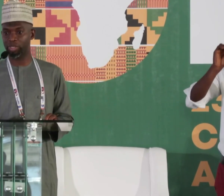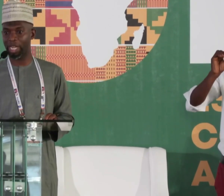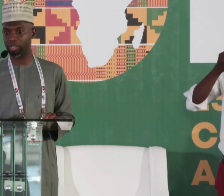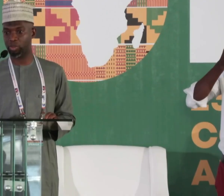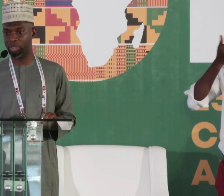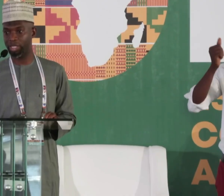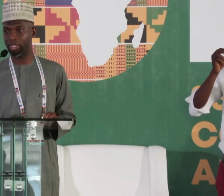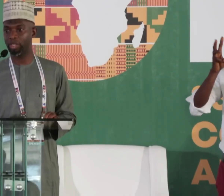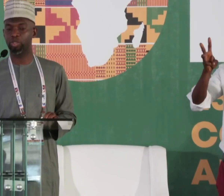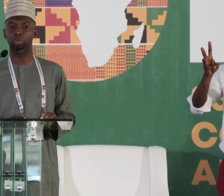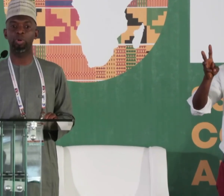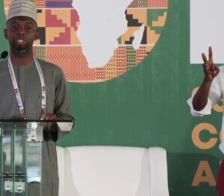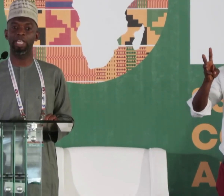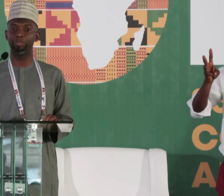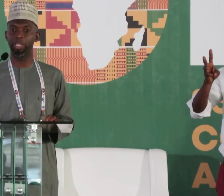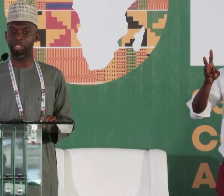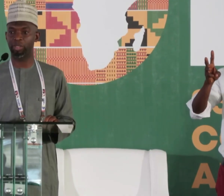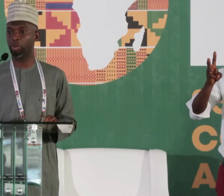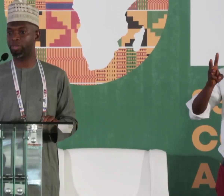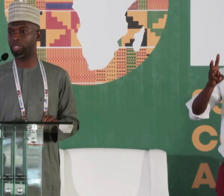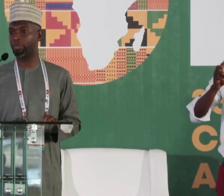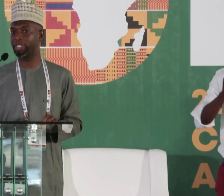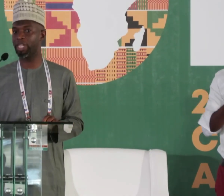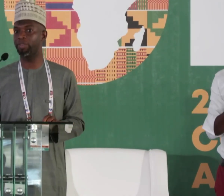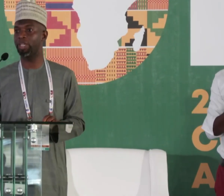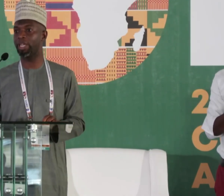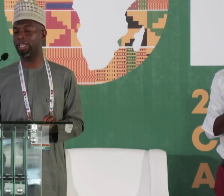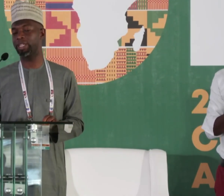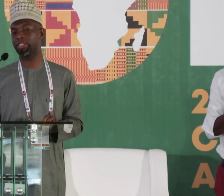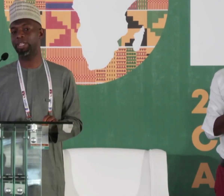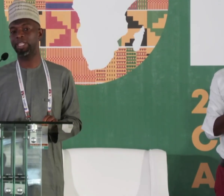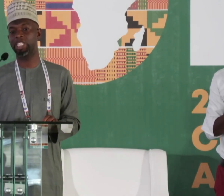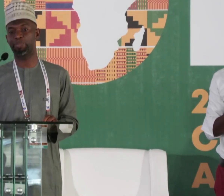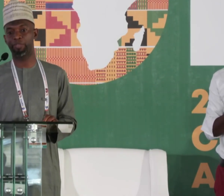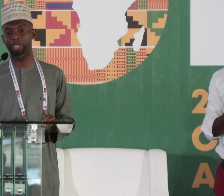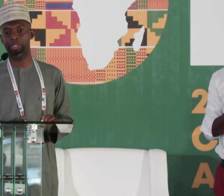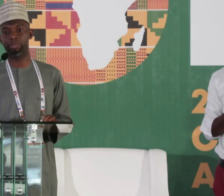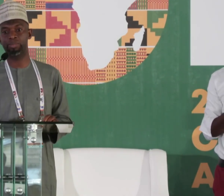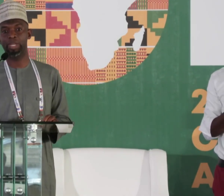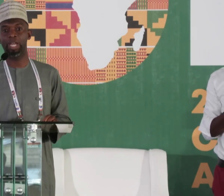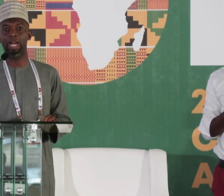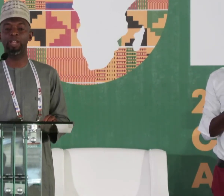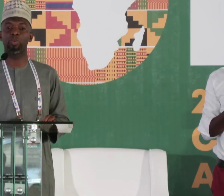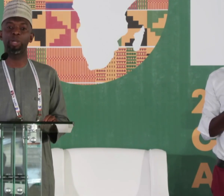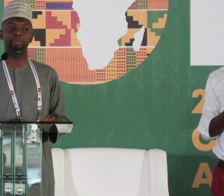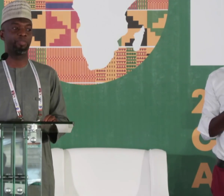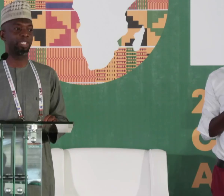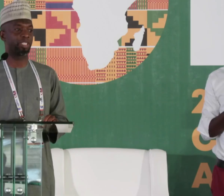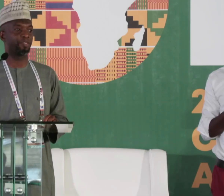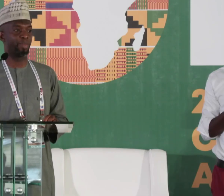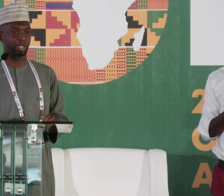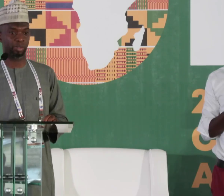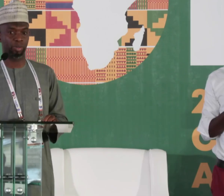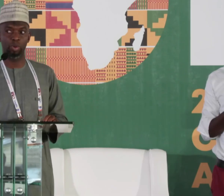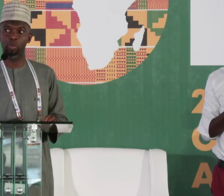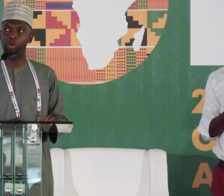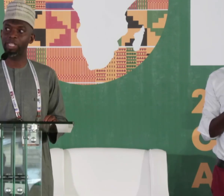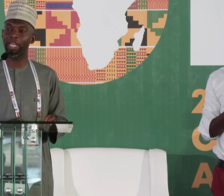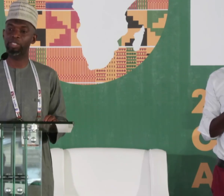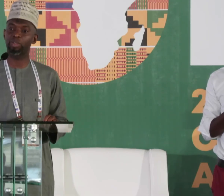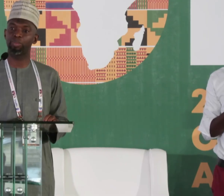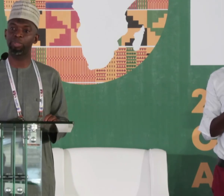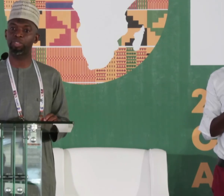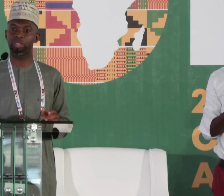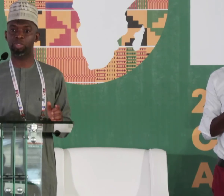options out today towards the elimination of HIV/AIDS is prevention. And one preventive measure which